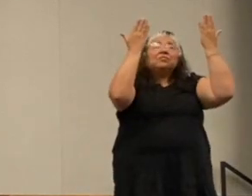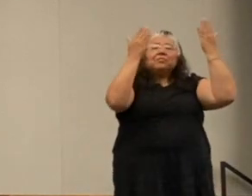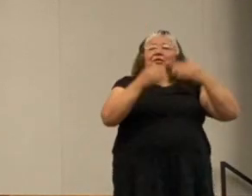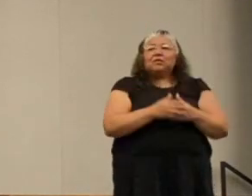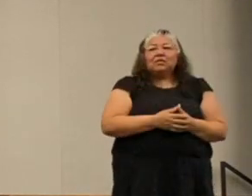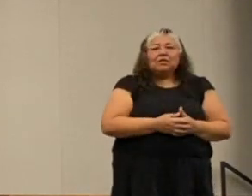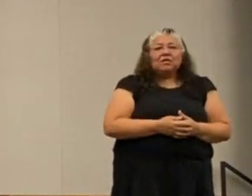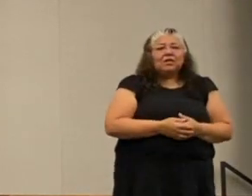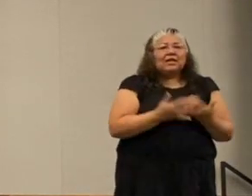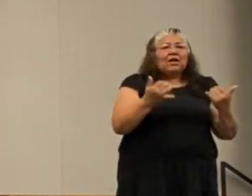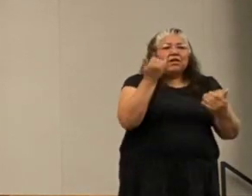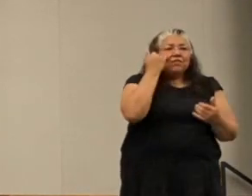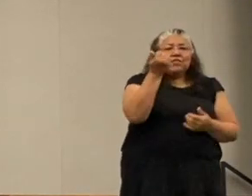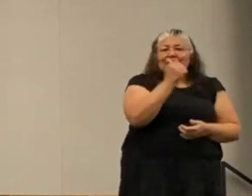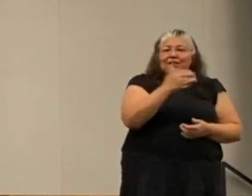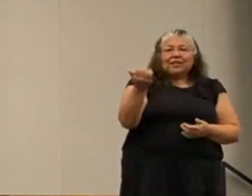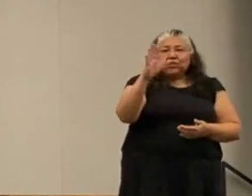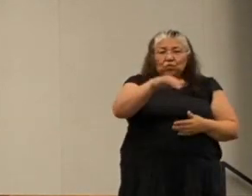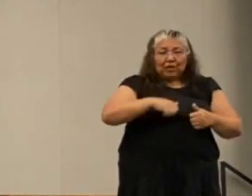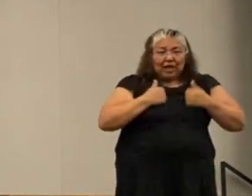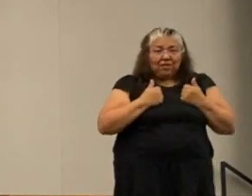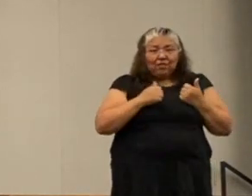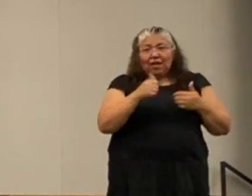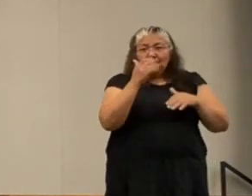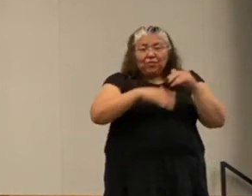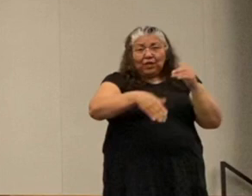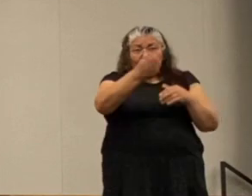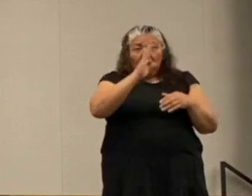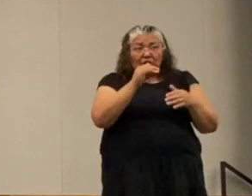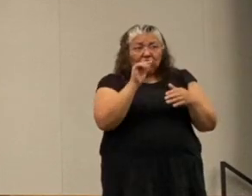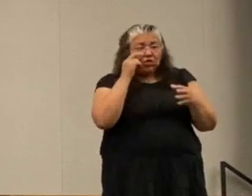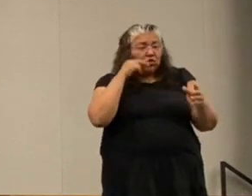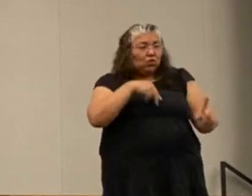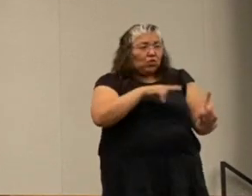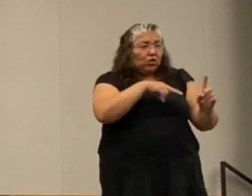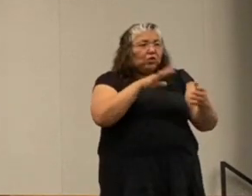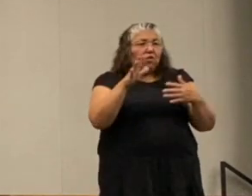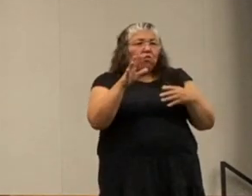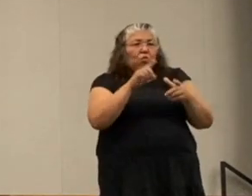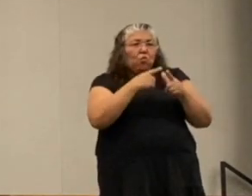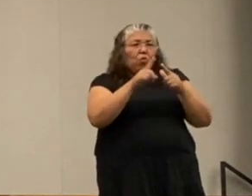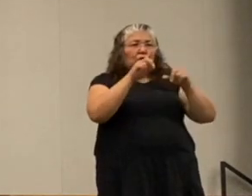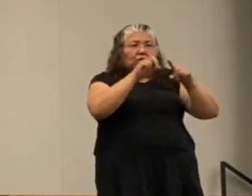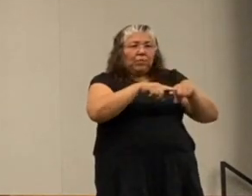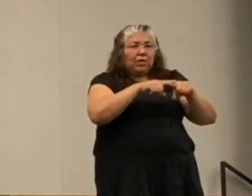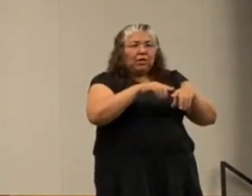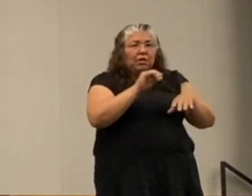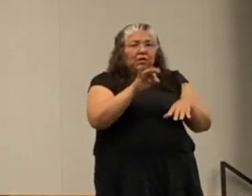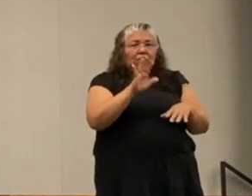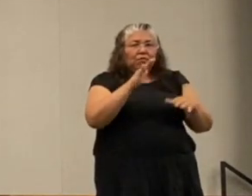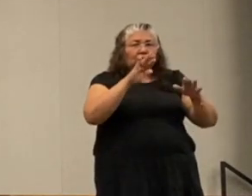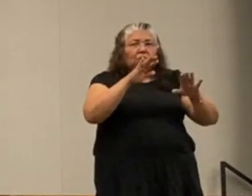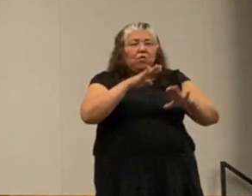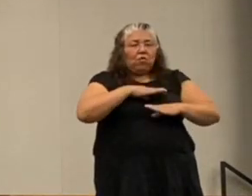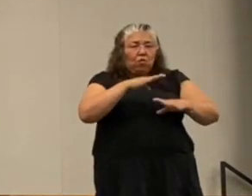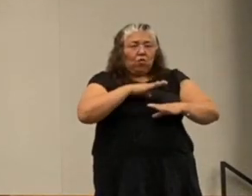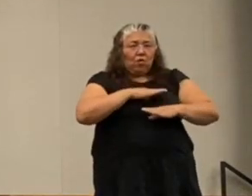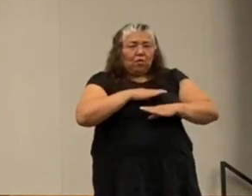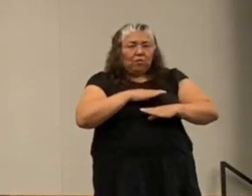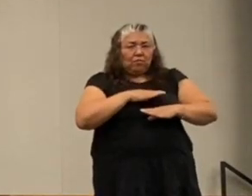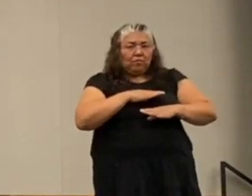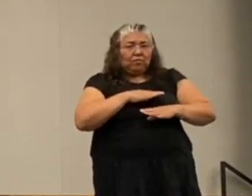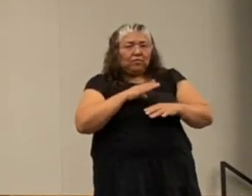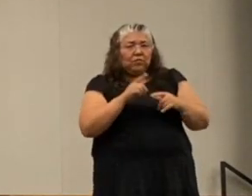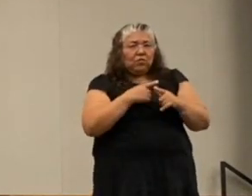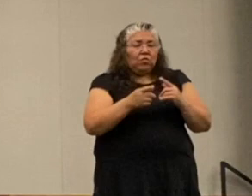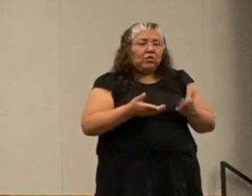If there is ever anything in your life other than God that you look to or depend on as your source of well-being, satisfaction,